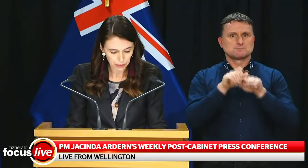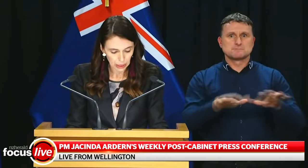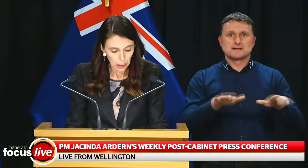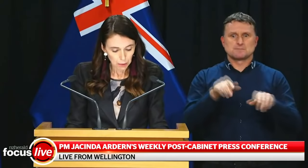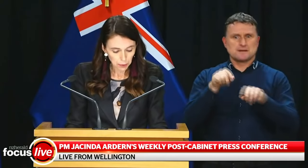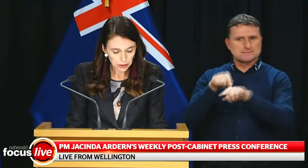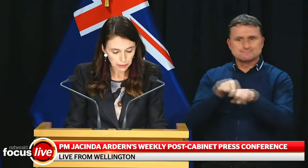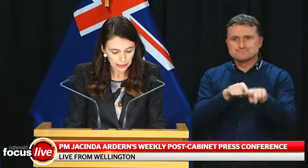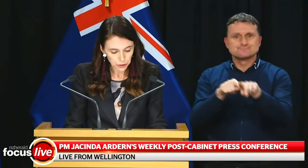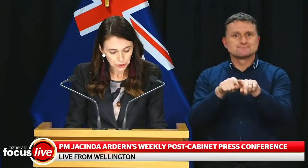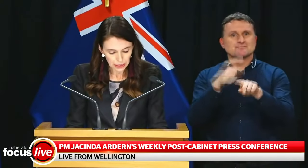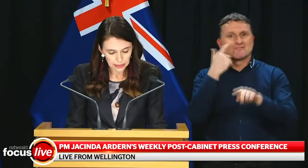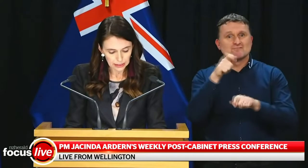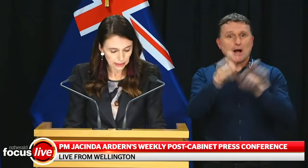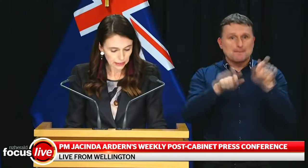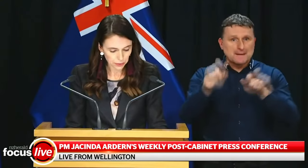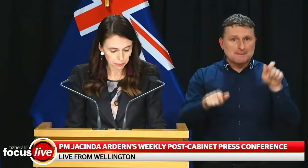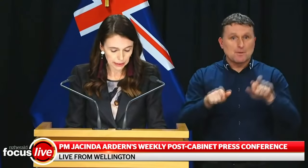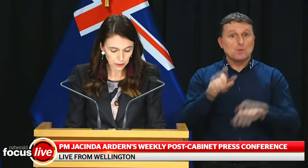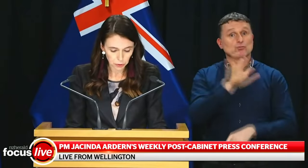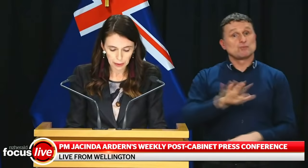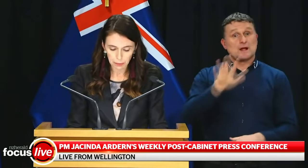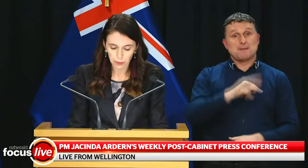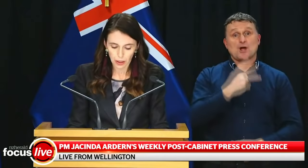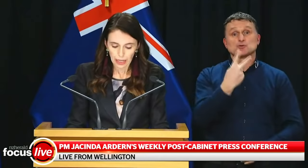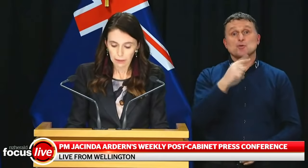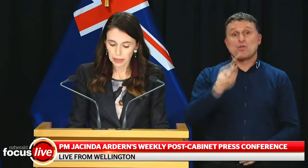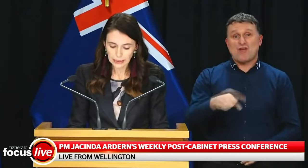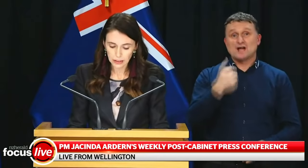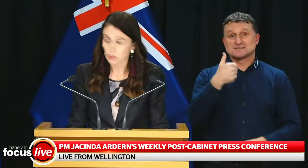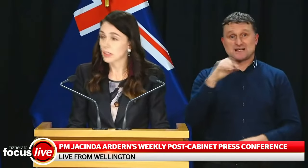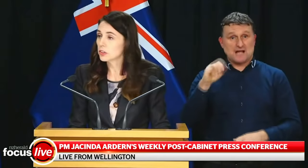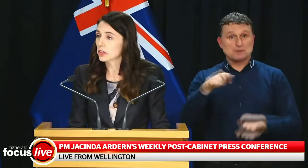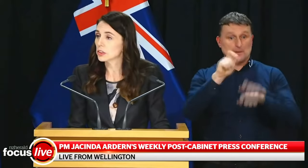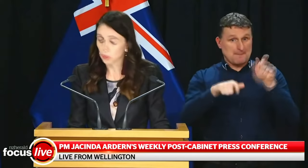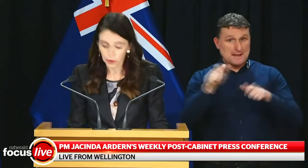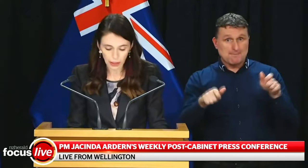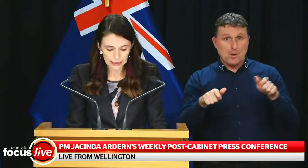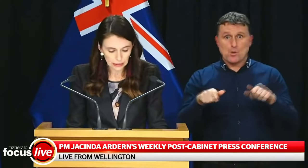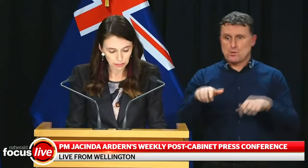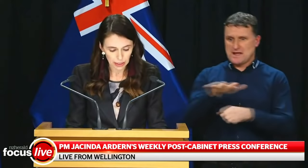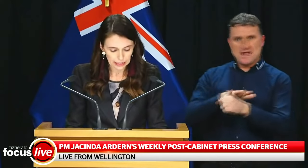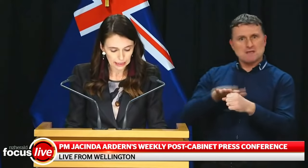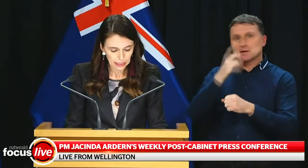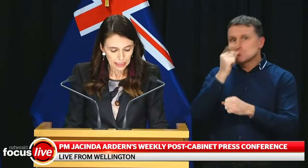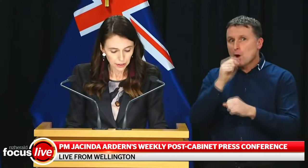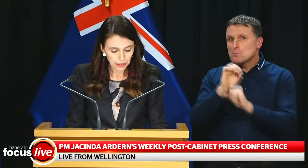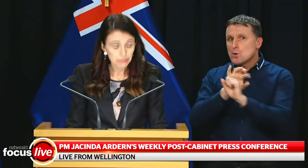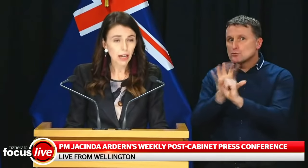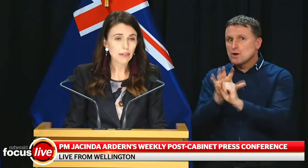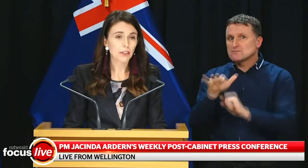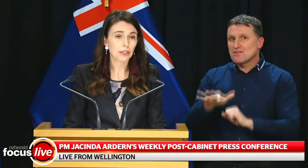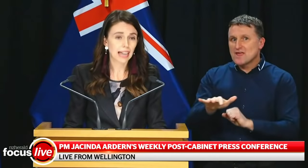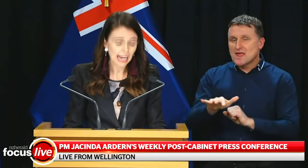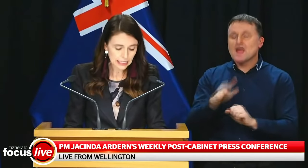interest. Approximately 2,600 potential people at places of interest were identified, yet